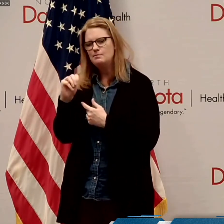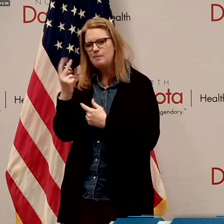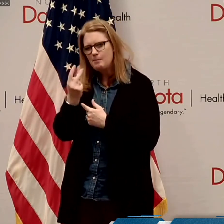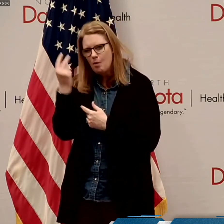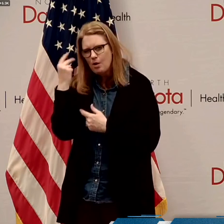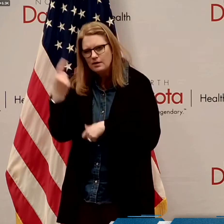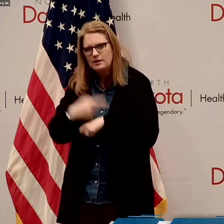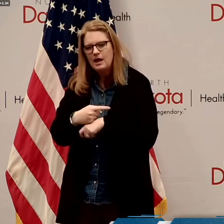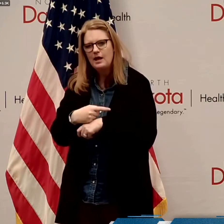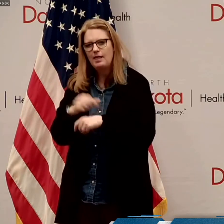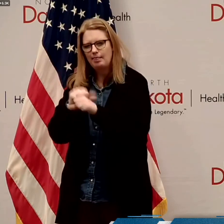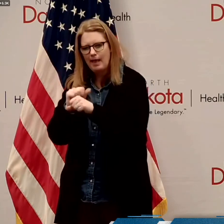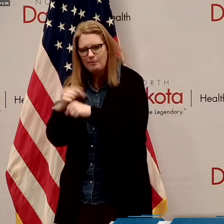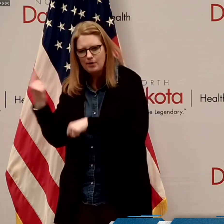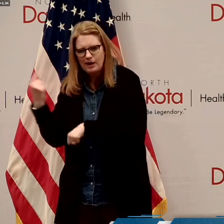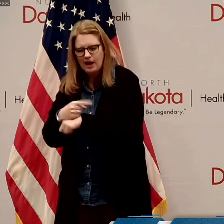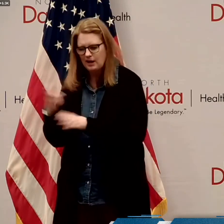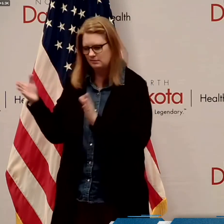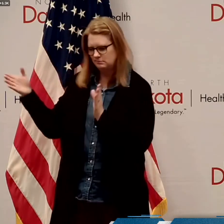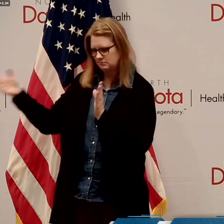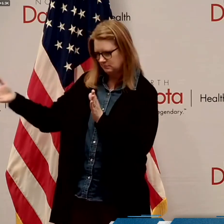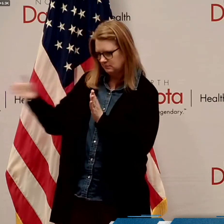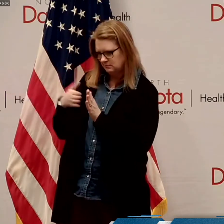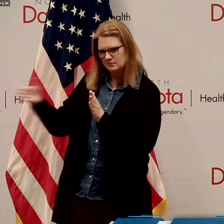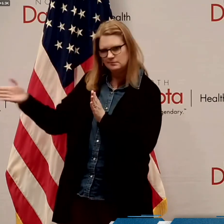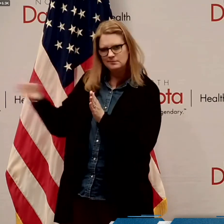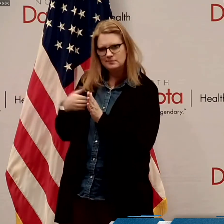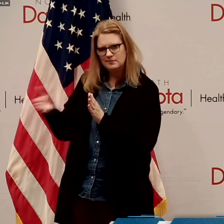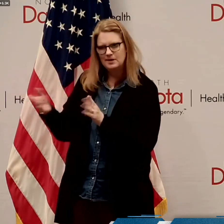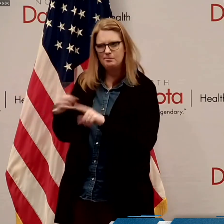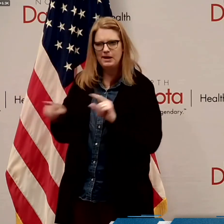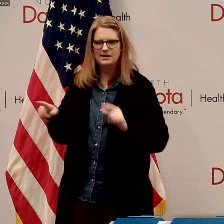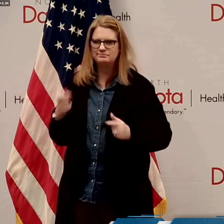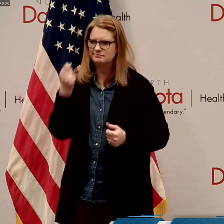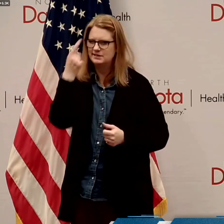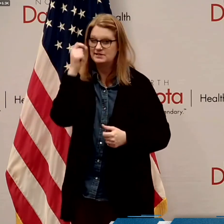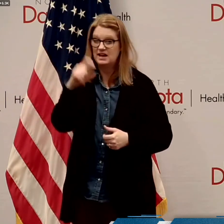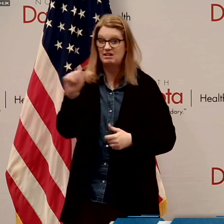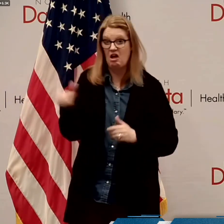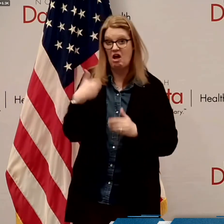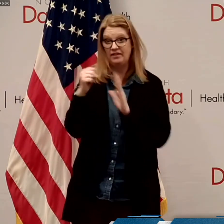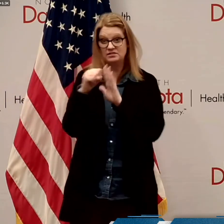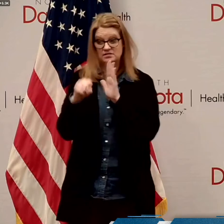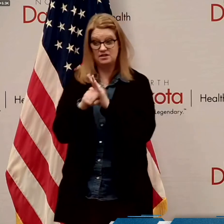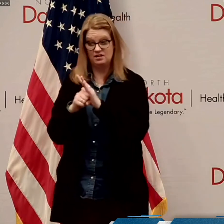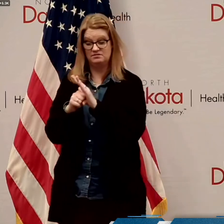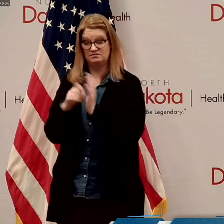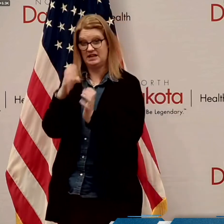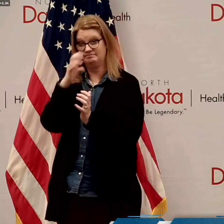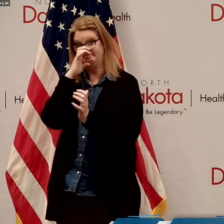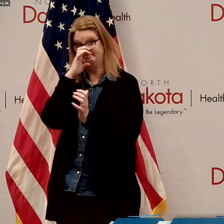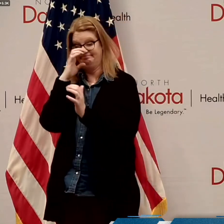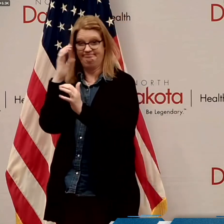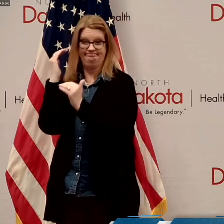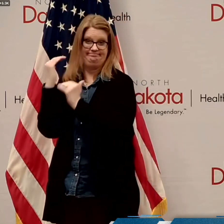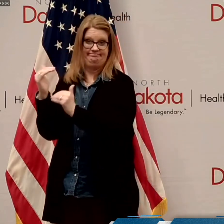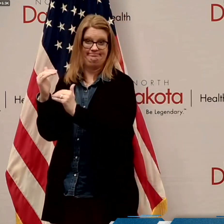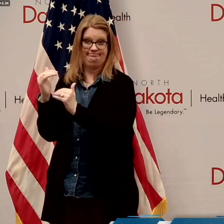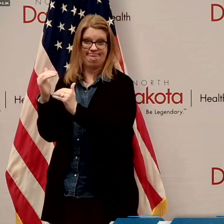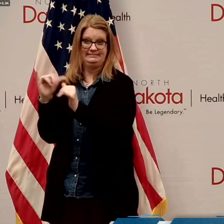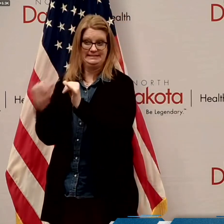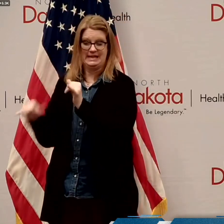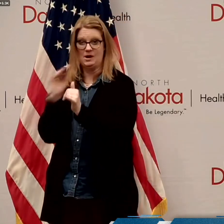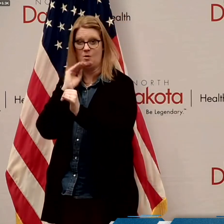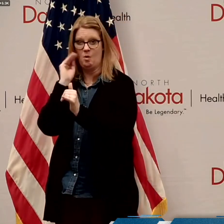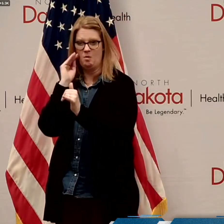and Memorial Day, we feel like because of all the other states' restrictions, there's a we